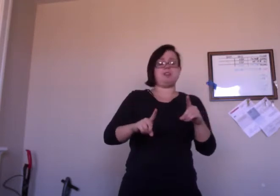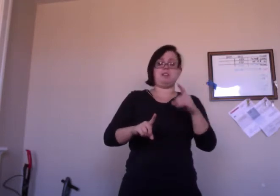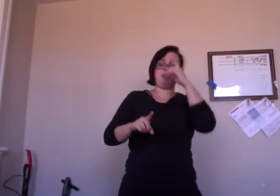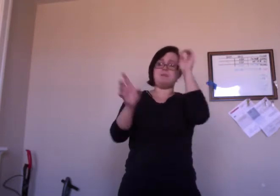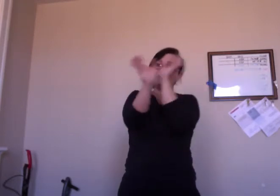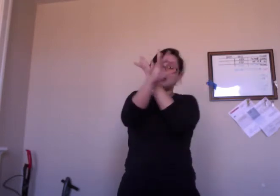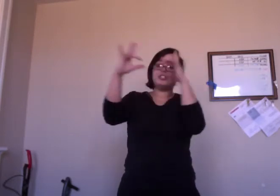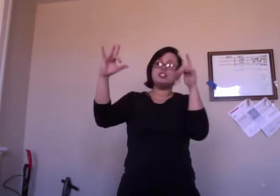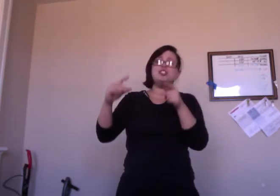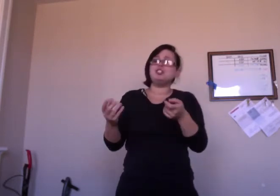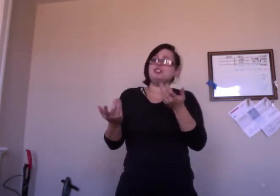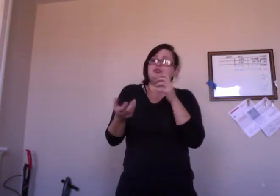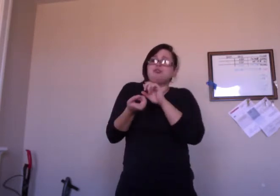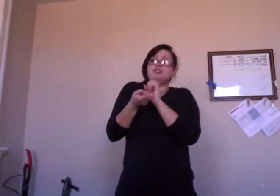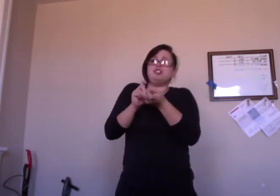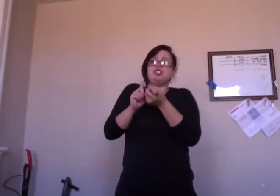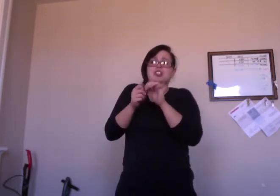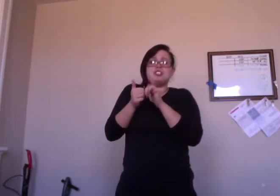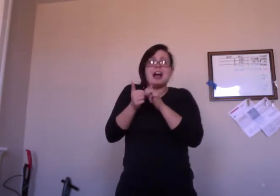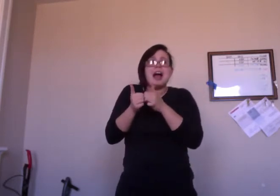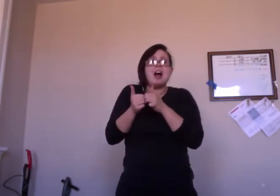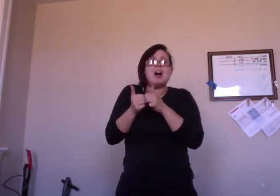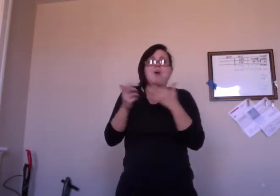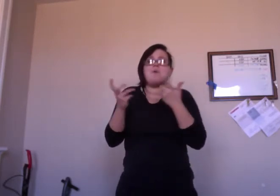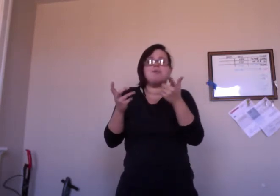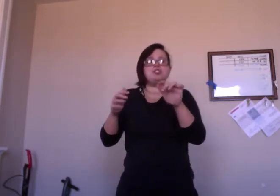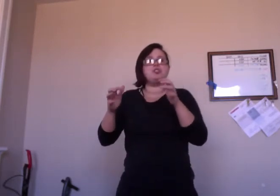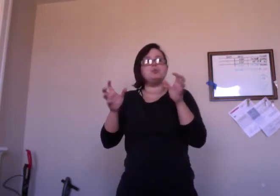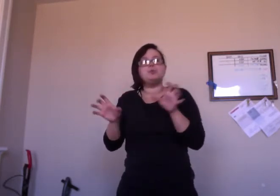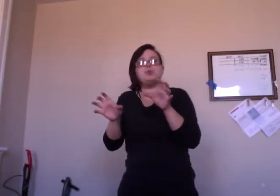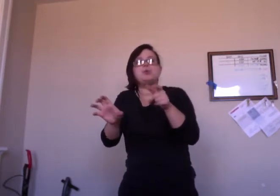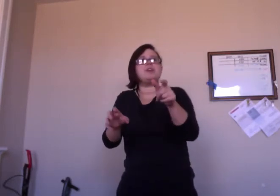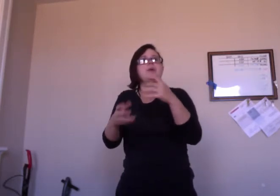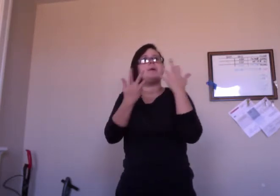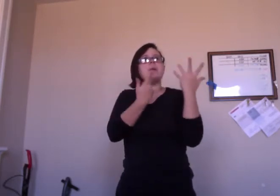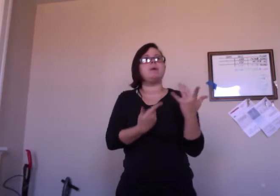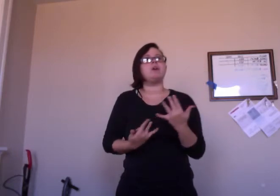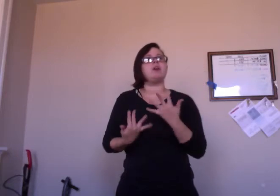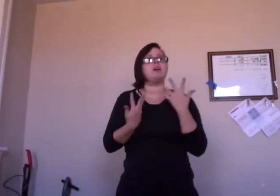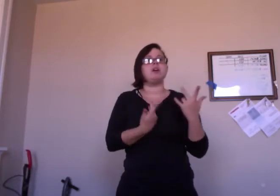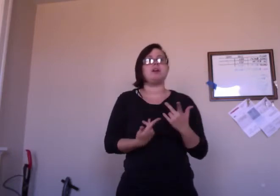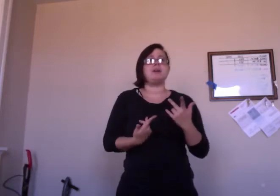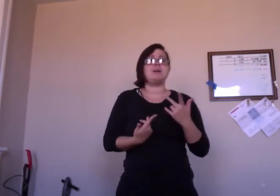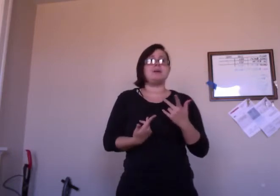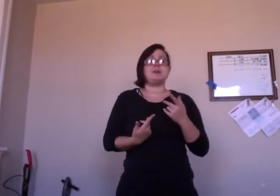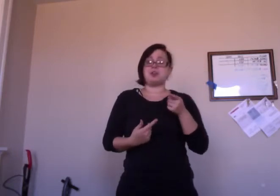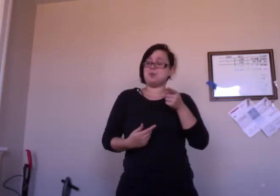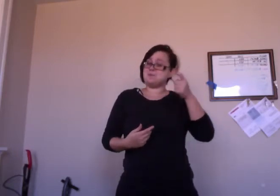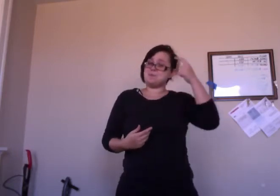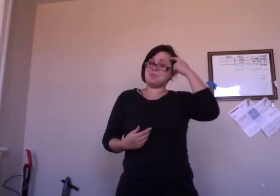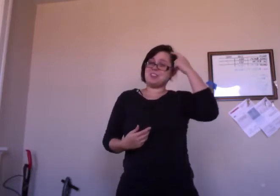What would you get done that you're waiting to get done because you think you'll be here forever? How would you change your relationships and the